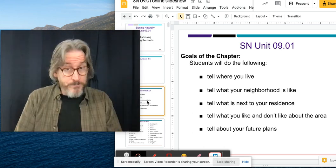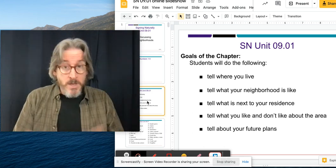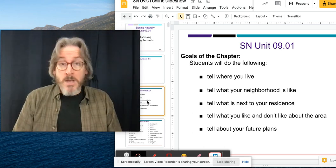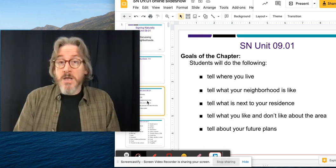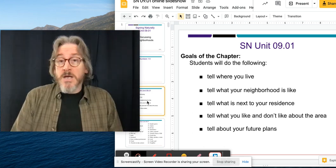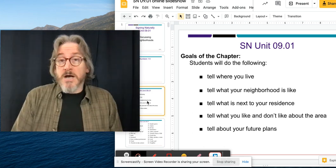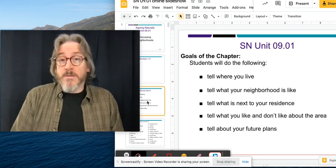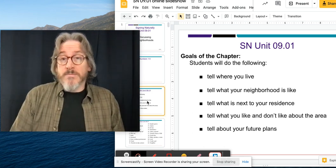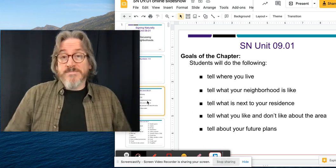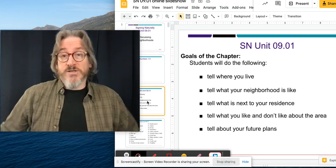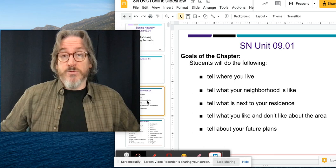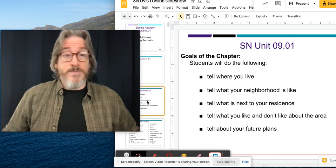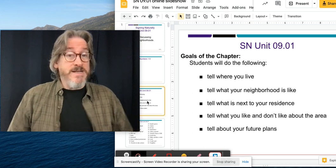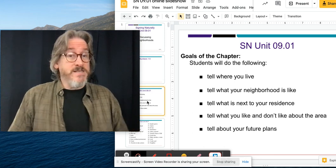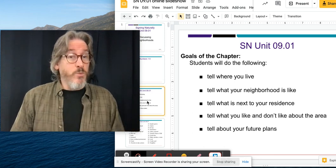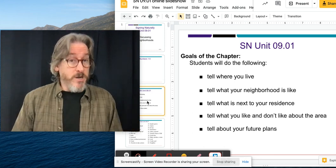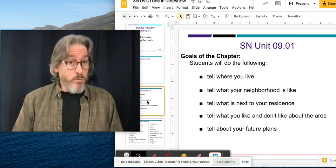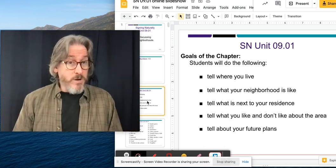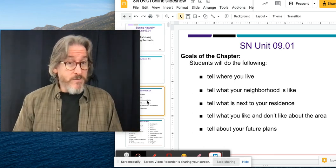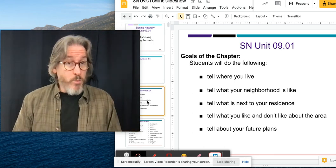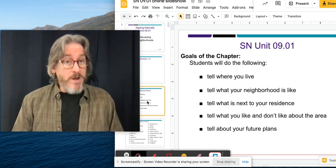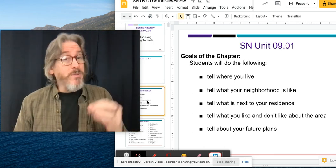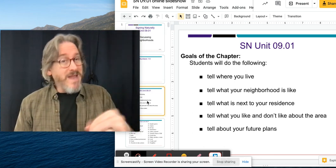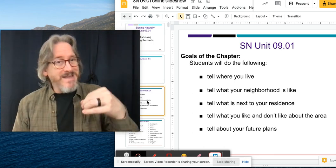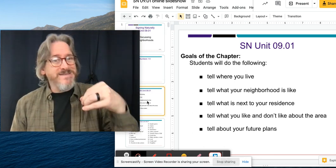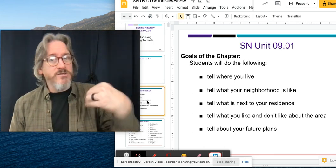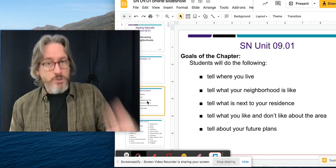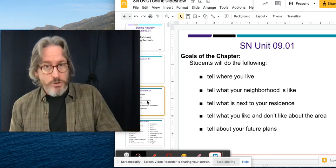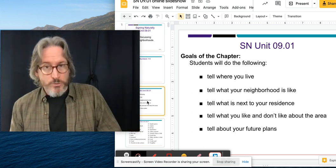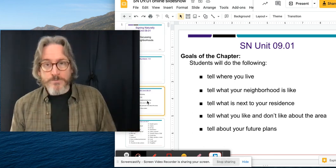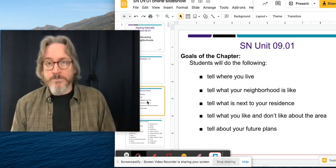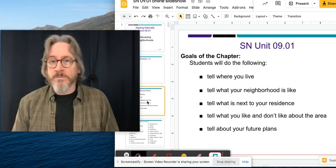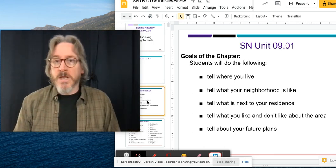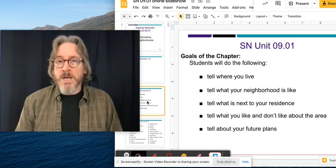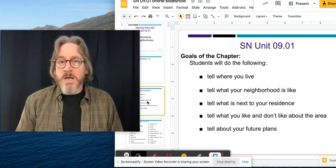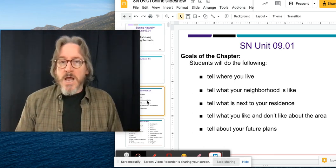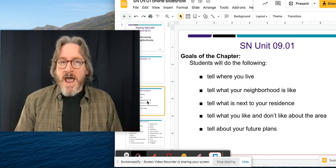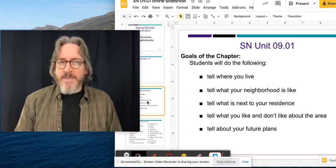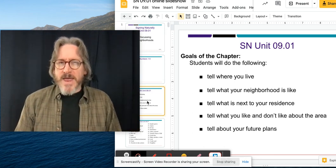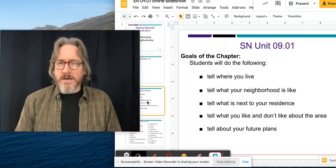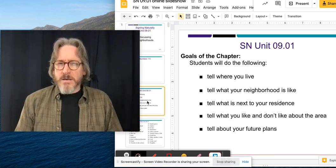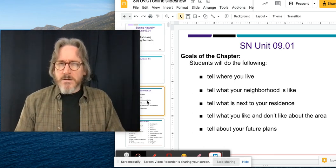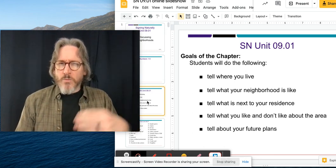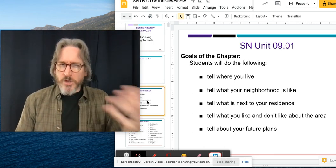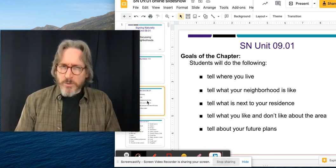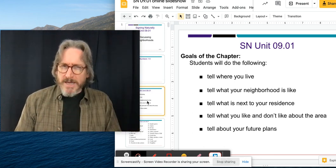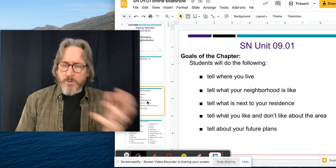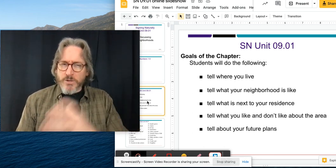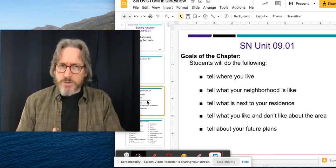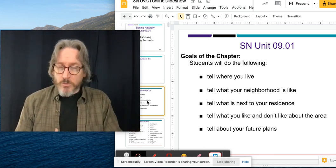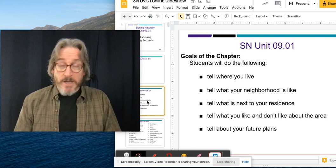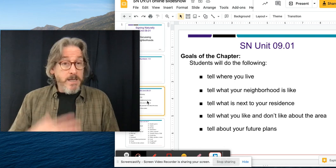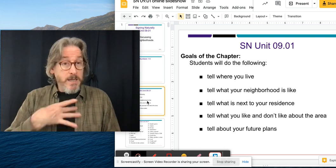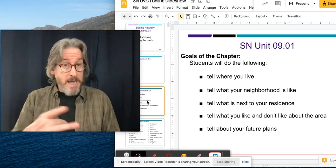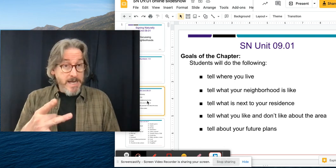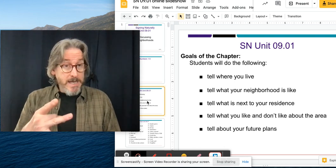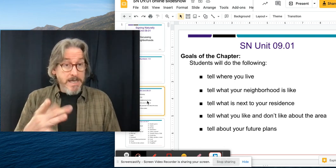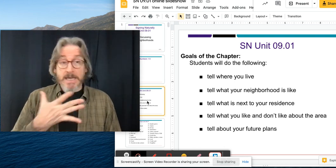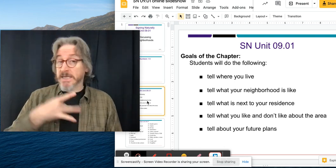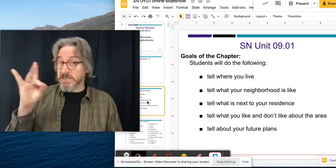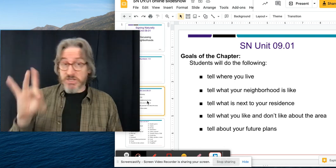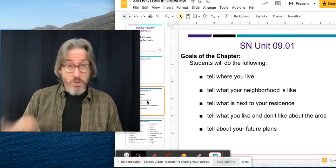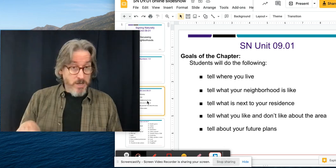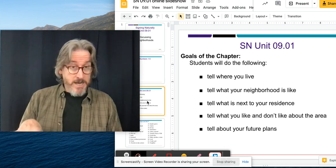dorm. So it depends on what applies to you. And then what you like, what you don't